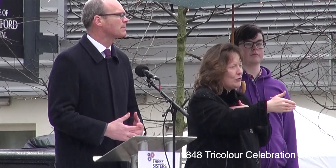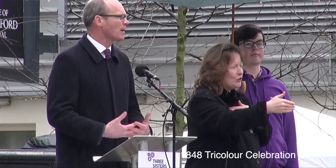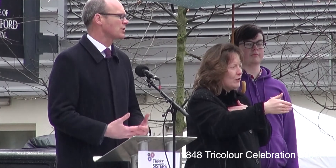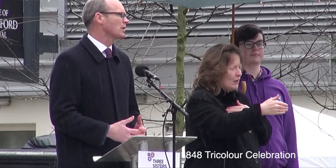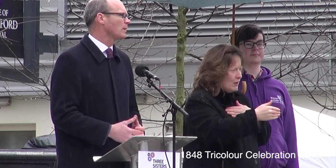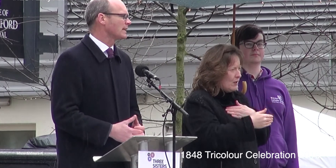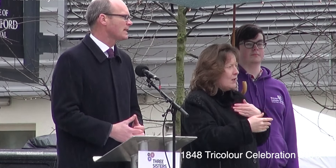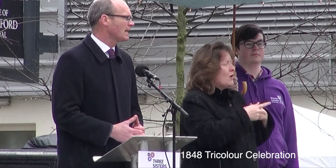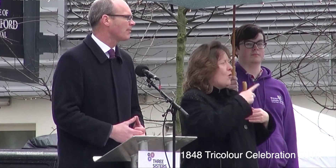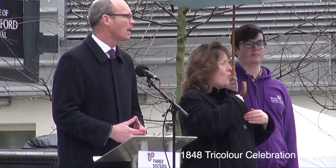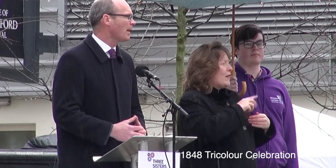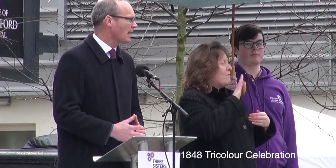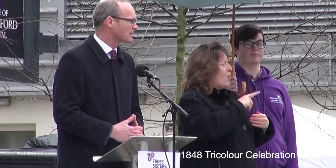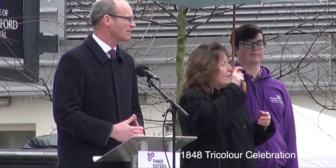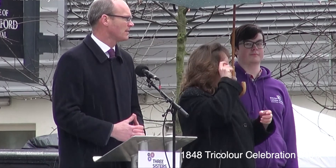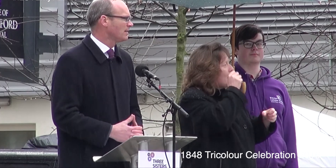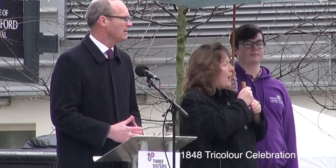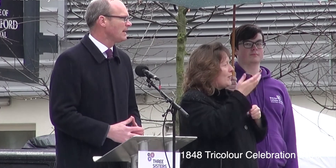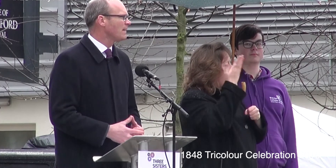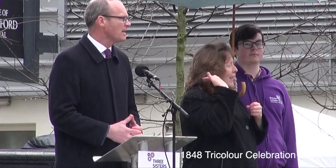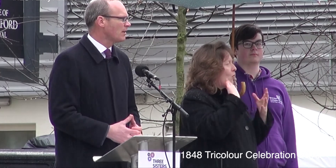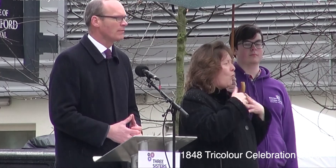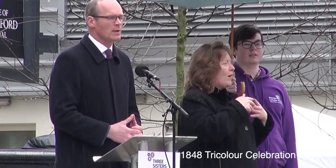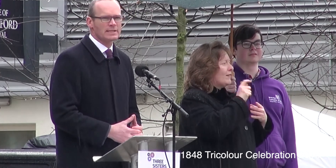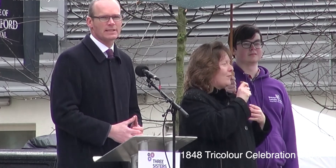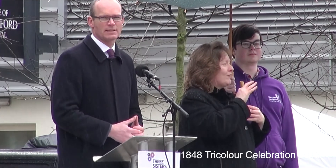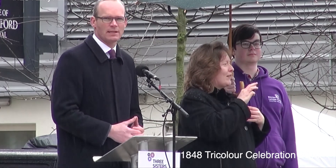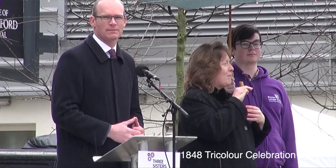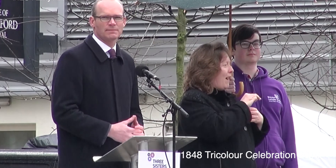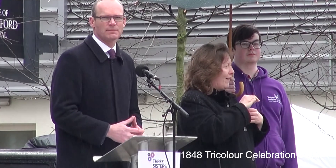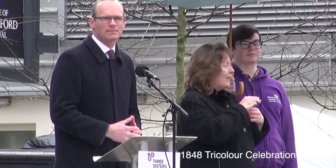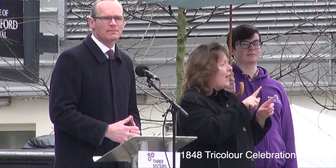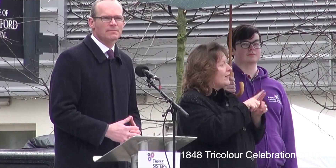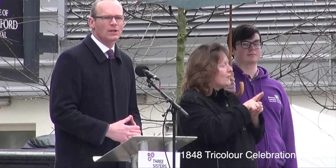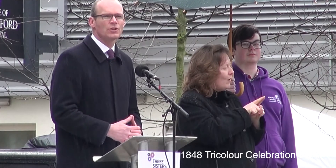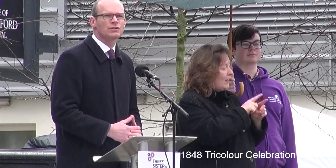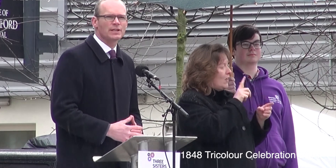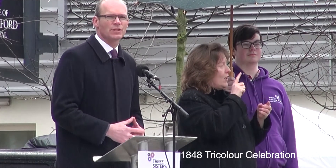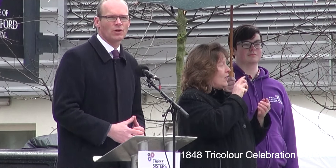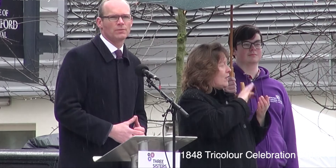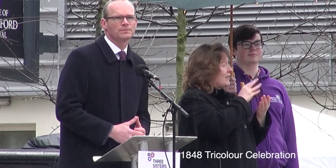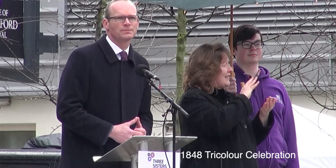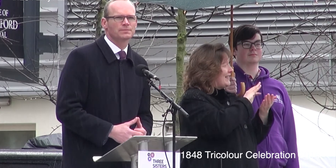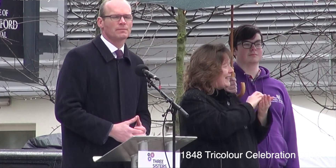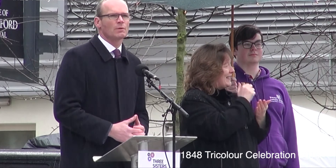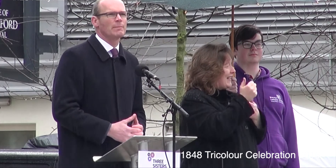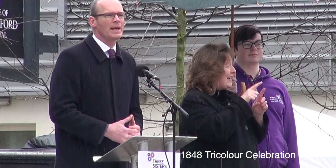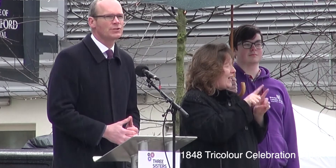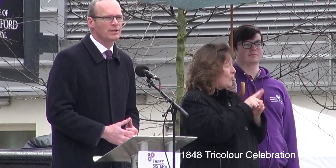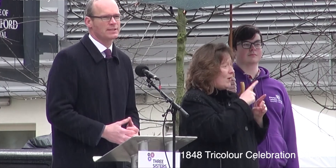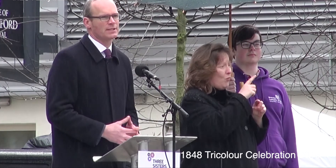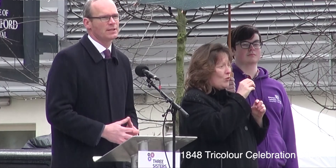the inspiration that we can take from our past in the year of 2016. 100 years ago,